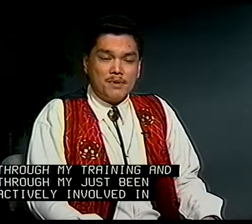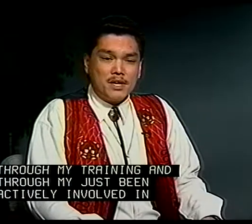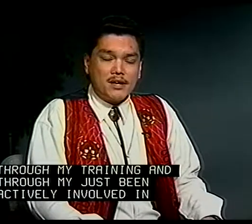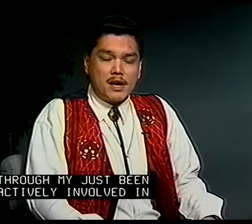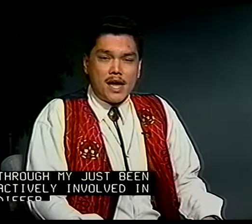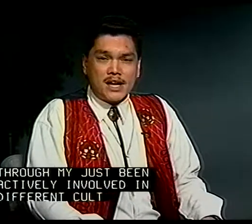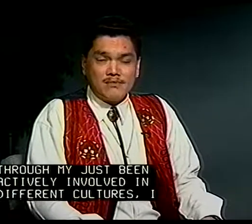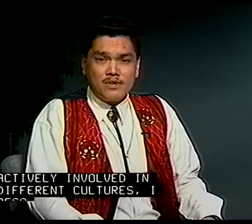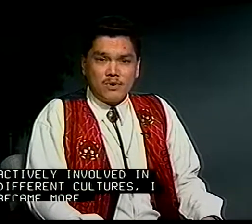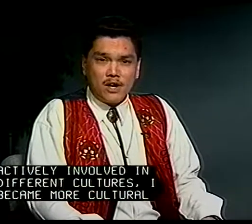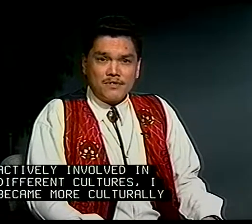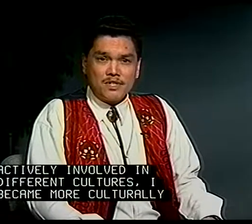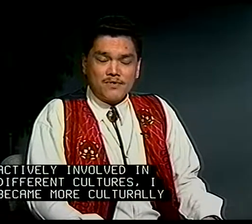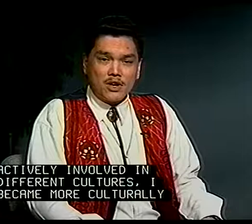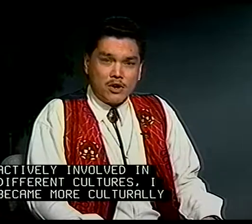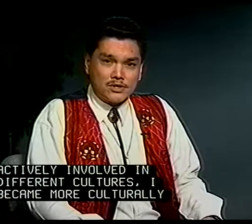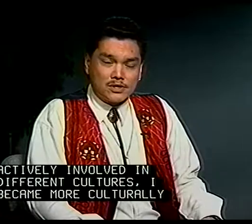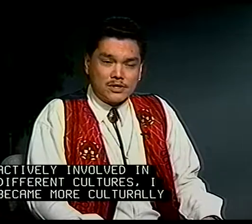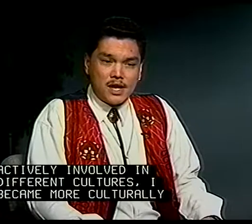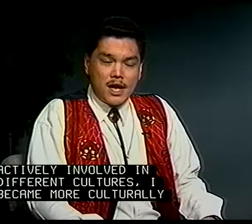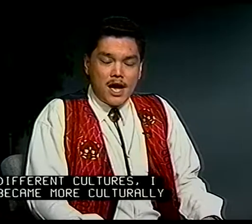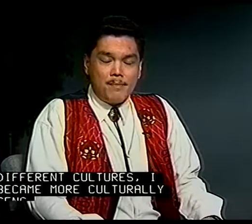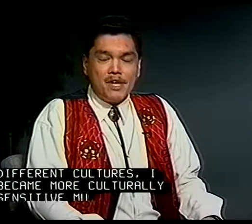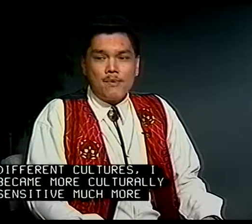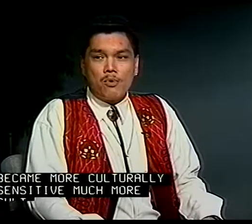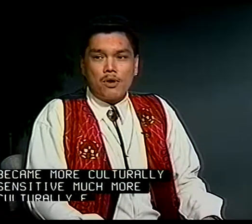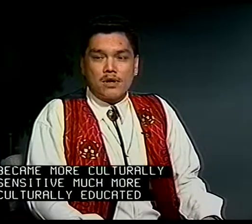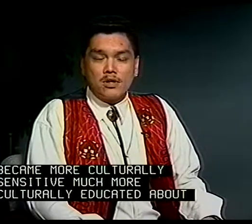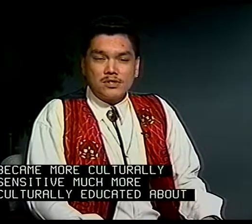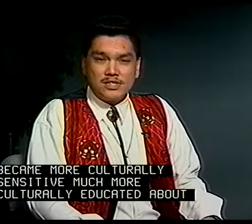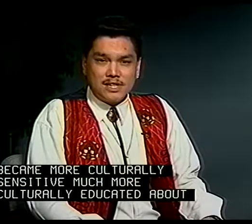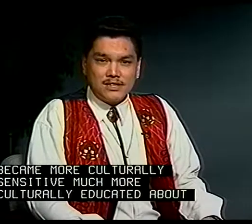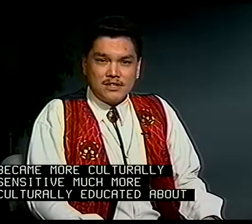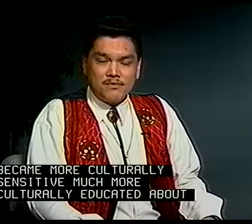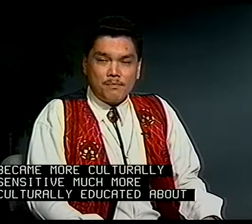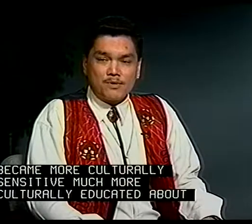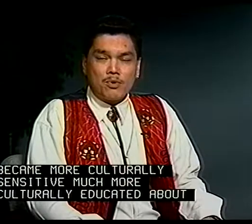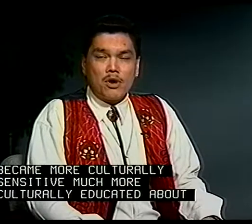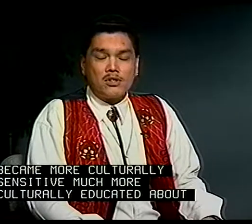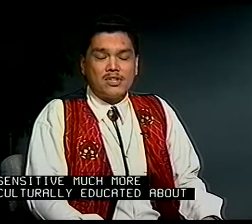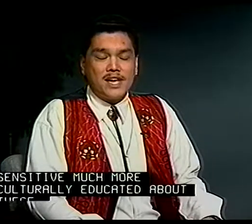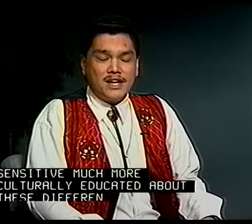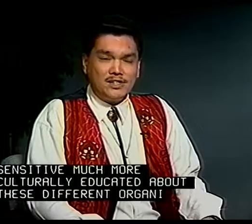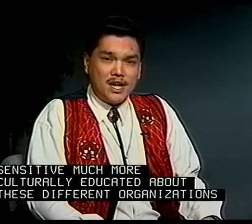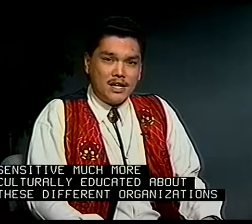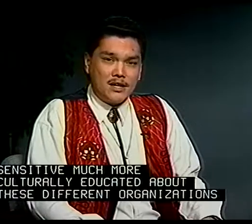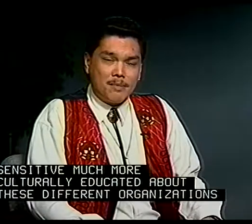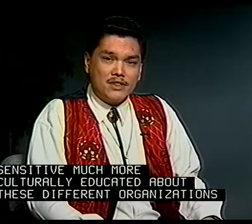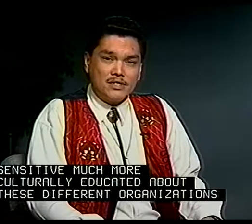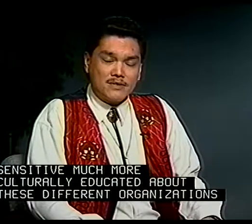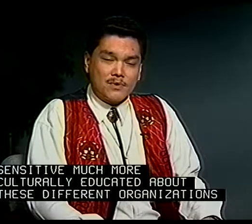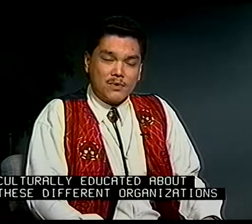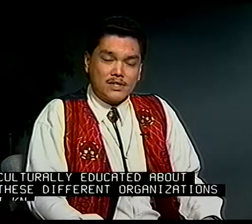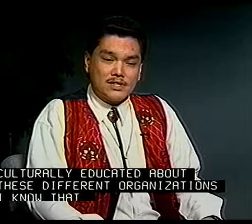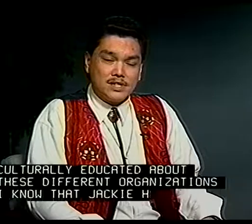being actively involved in different cultures, I became more culturally sensitive, much more culturally educated about these different